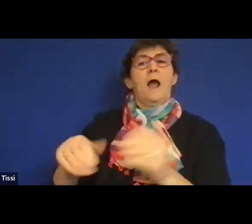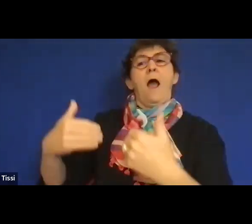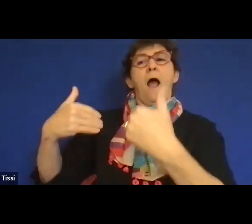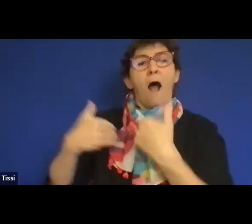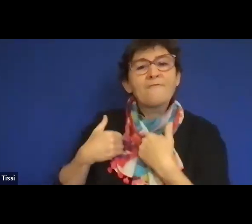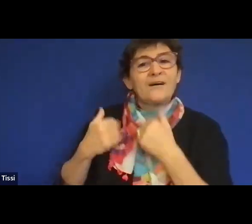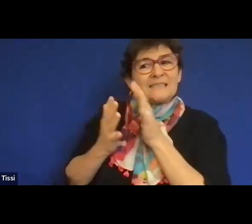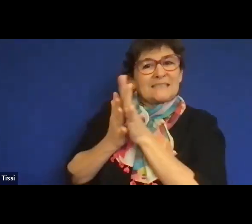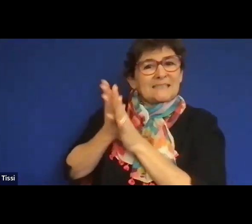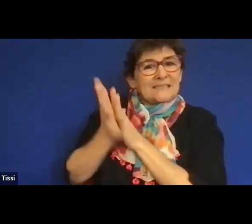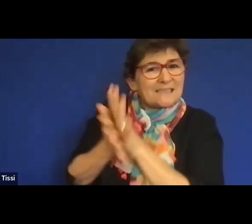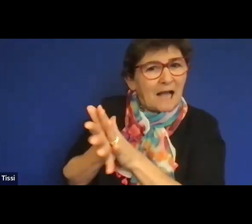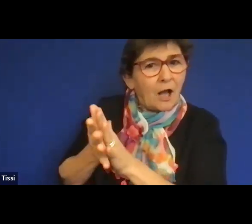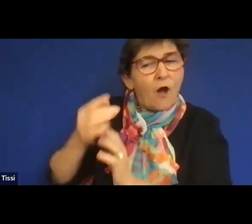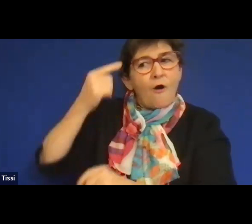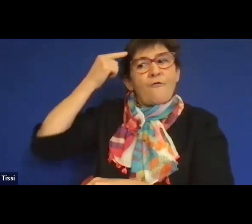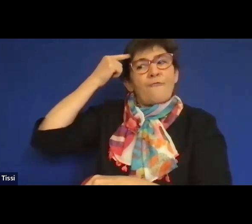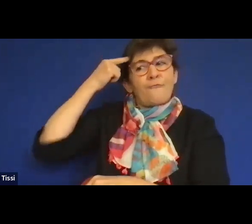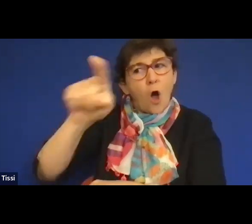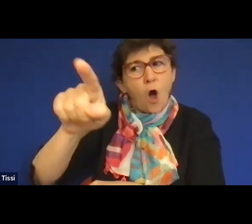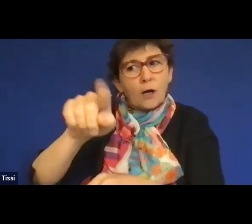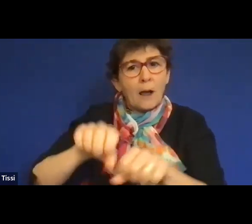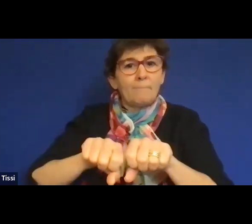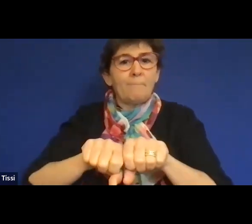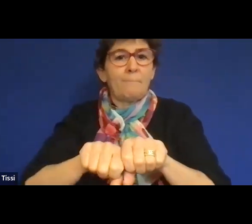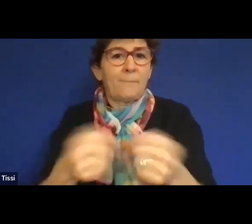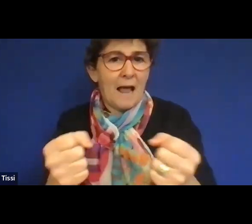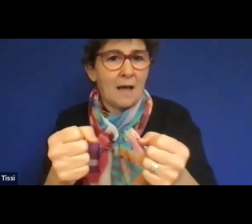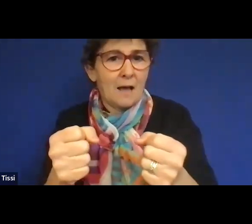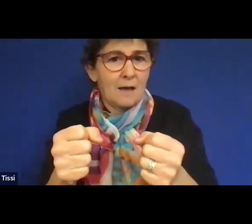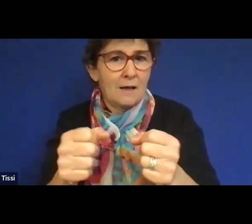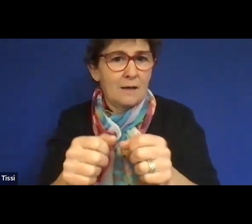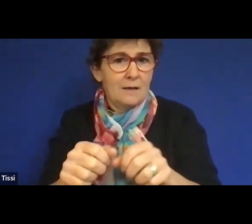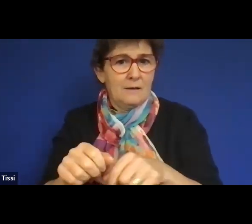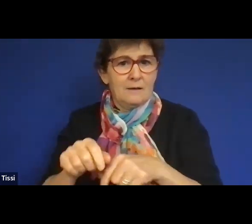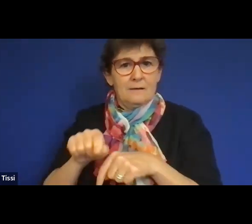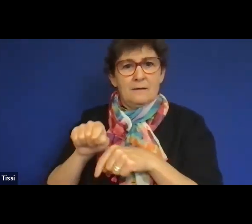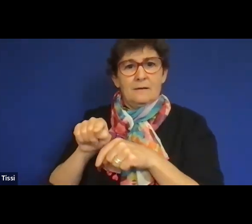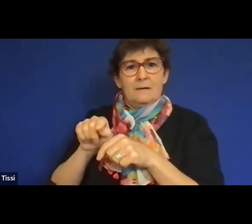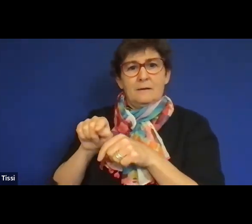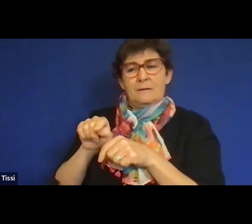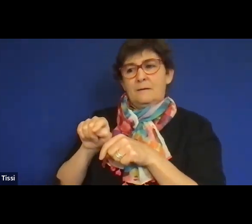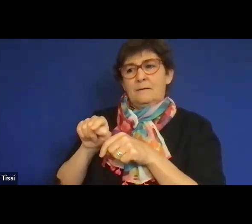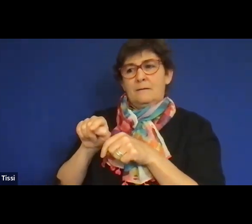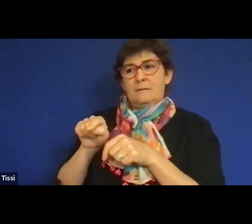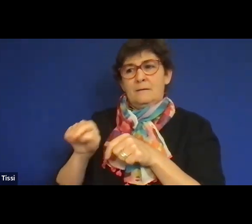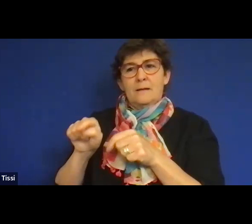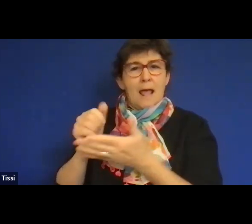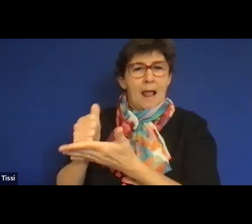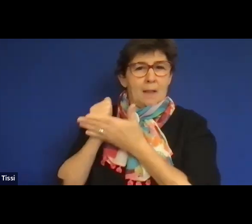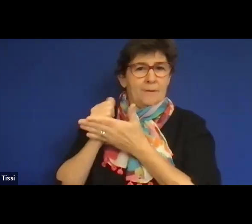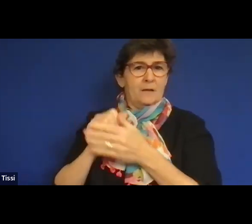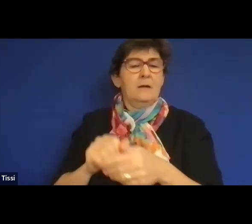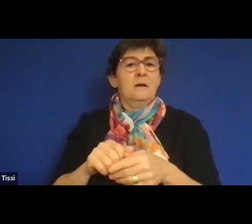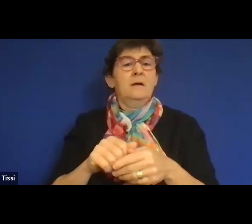very clear. Okay, obviously, this person right now is using a sign in their break